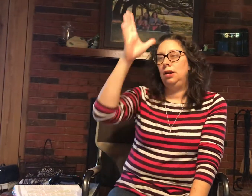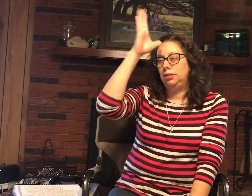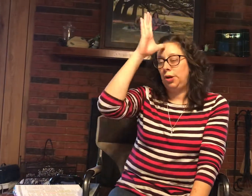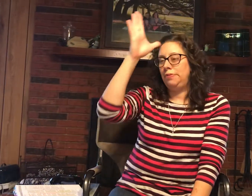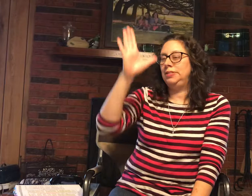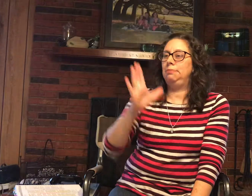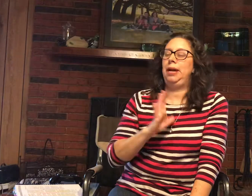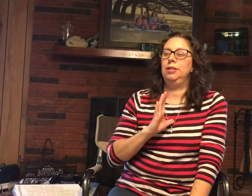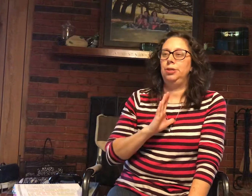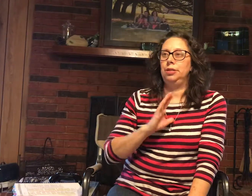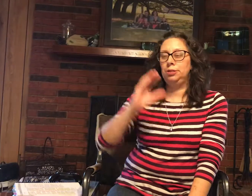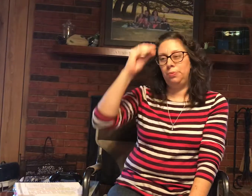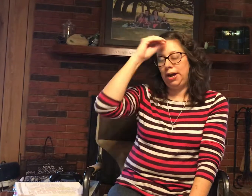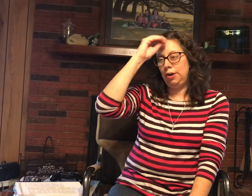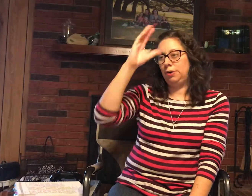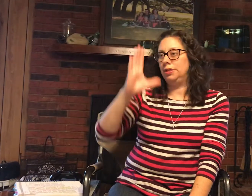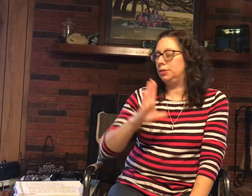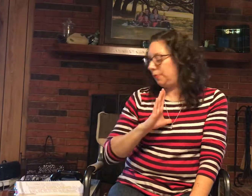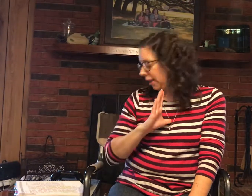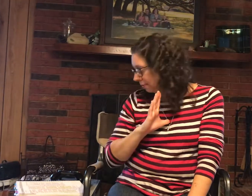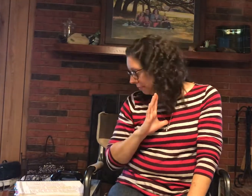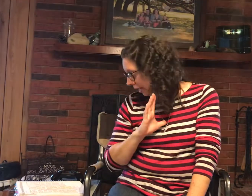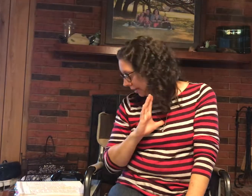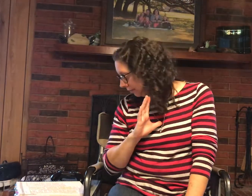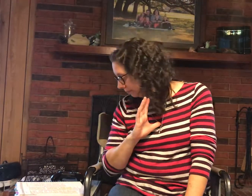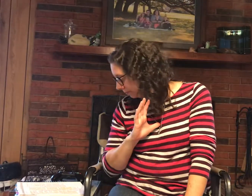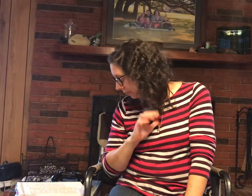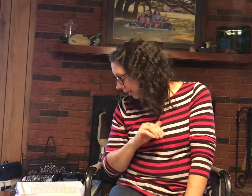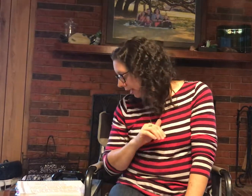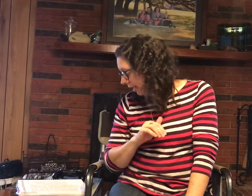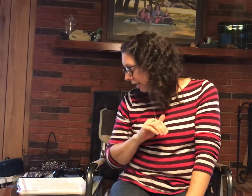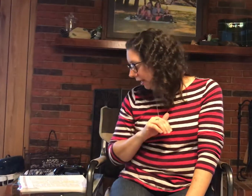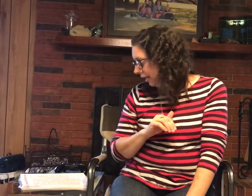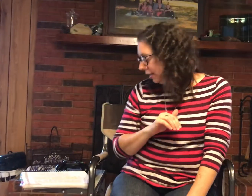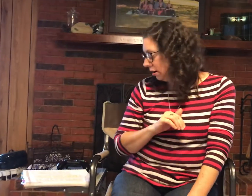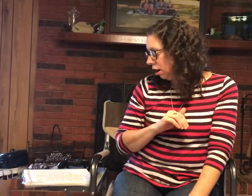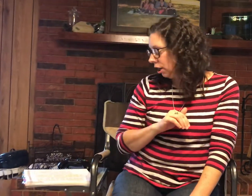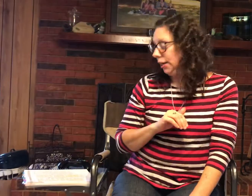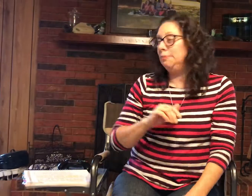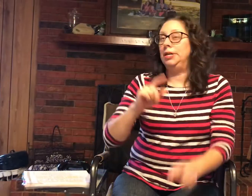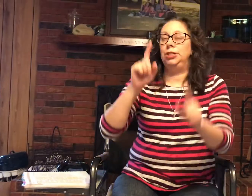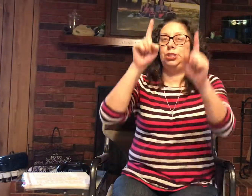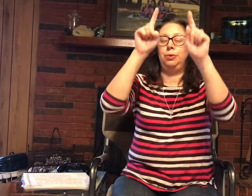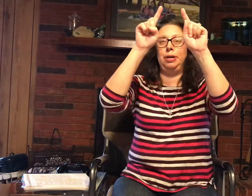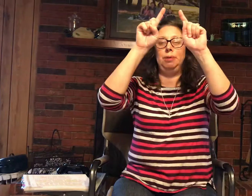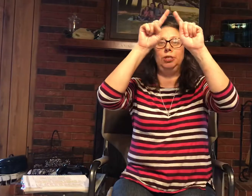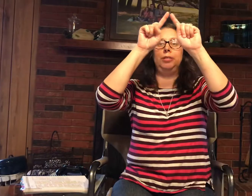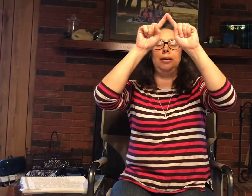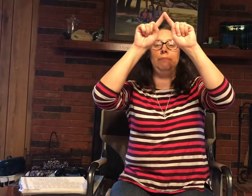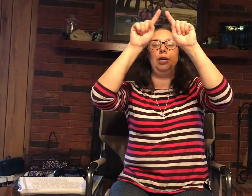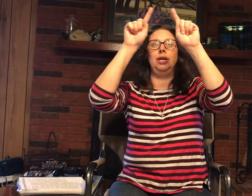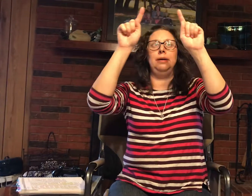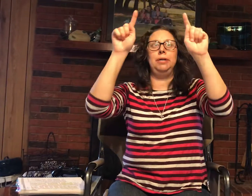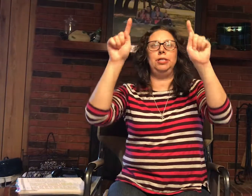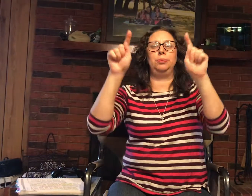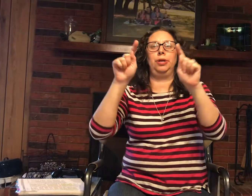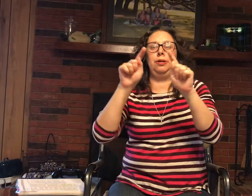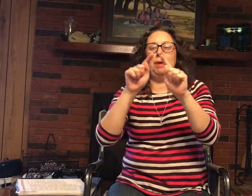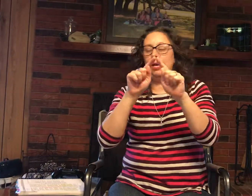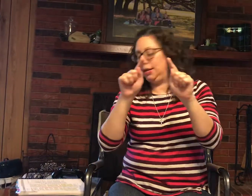So I've seen man do this way or this way. Man in our image. So image, think mirror image. We're going to make it